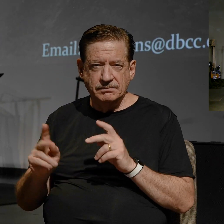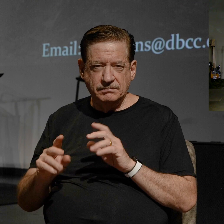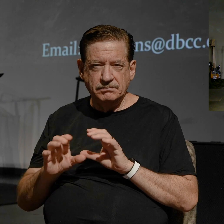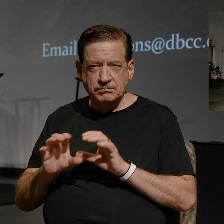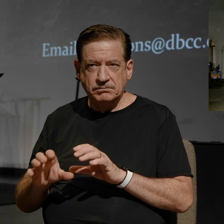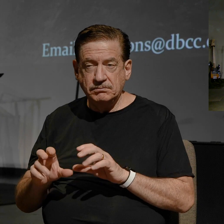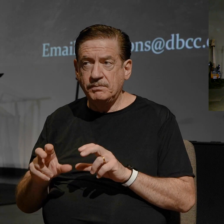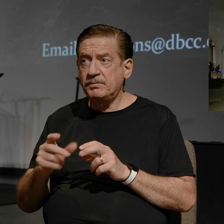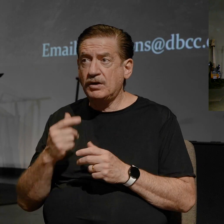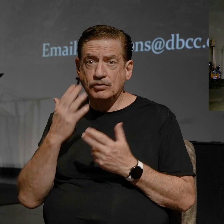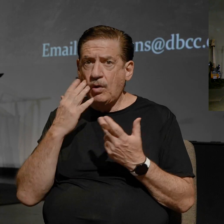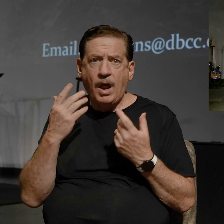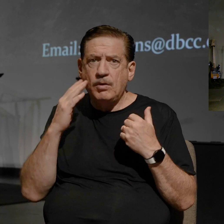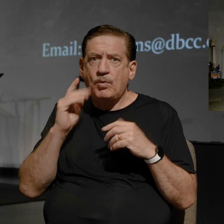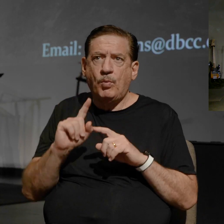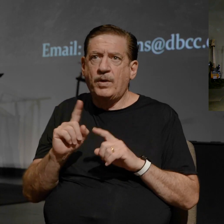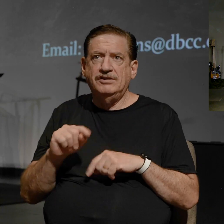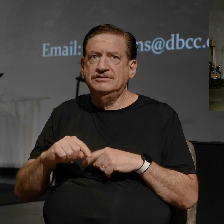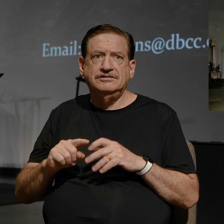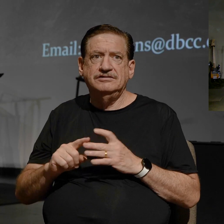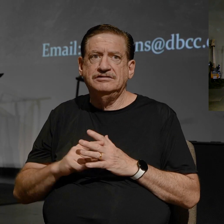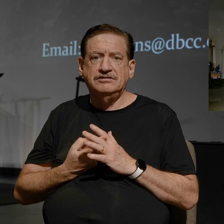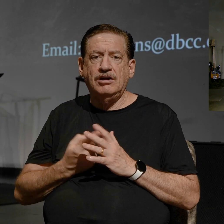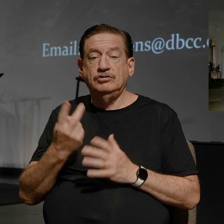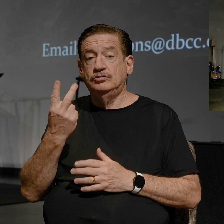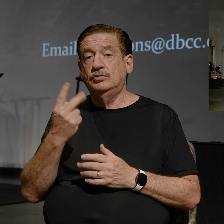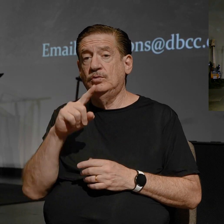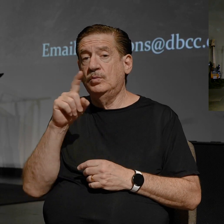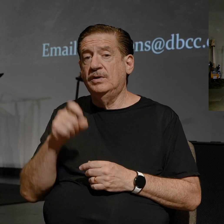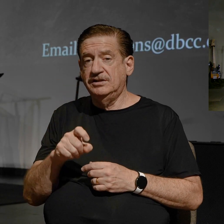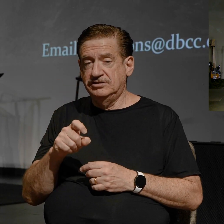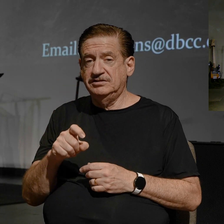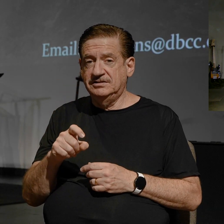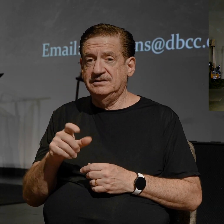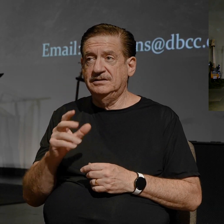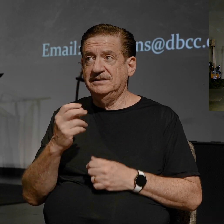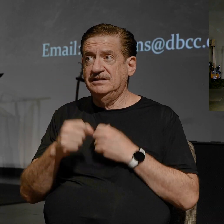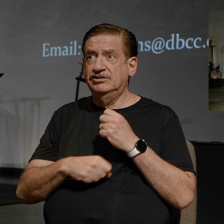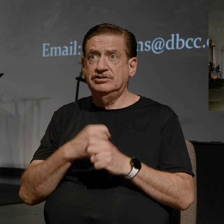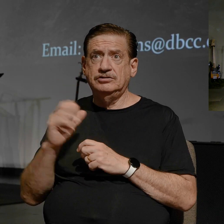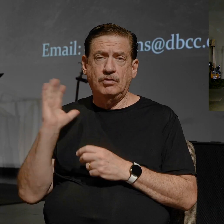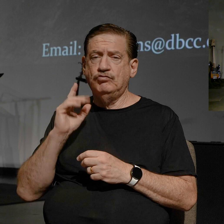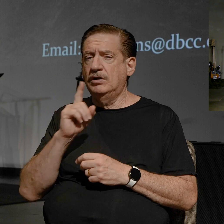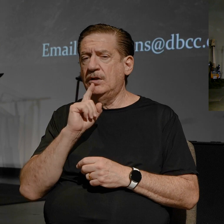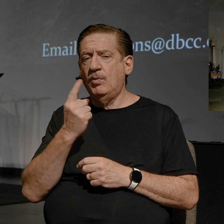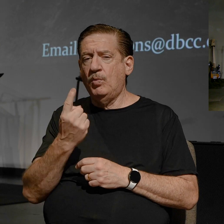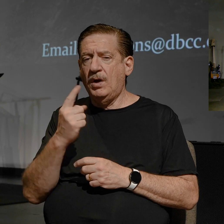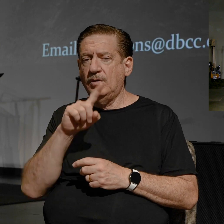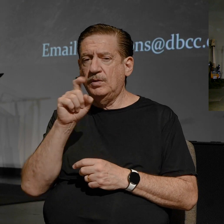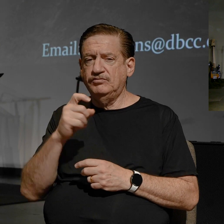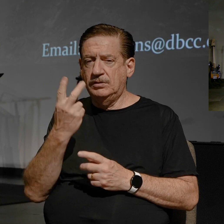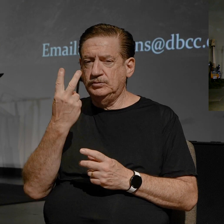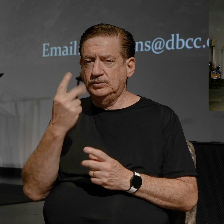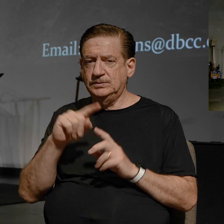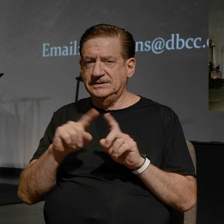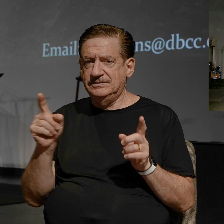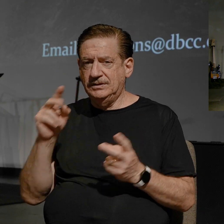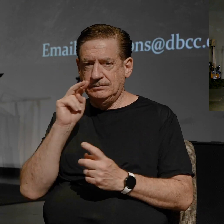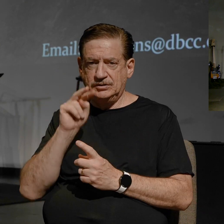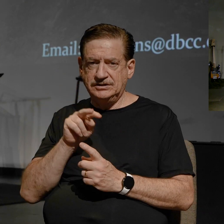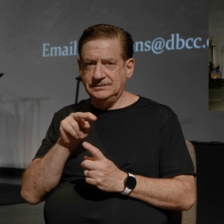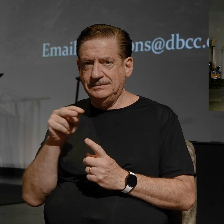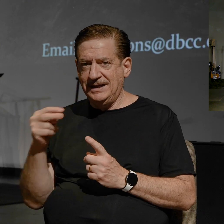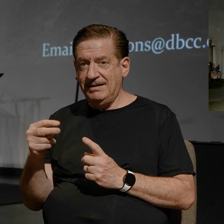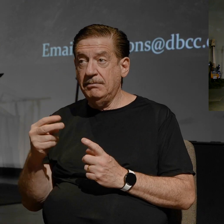do, but you don't know where to start. Two questions again that I heard years ago. They're really one question from two different perspectives, but they